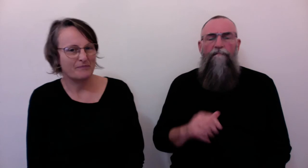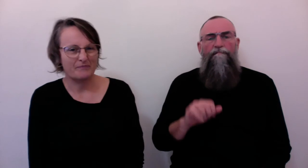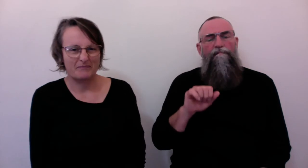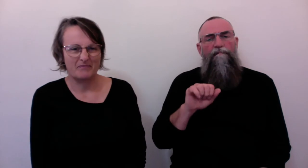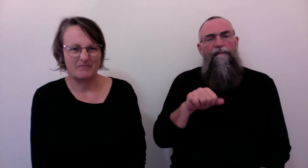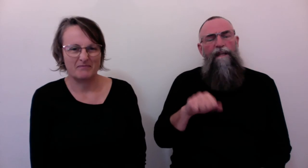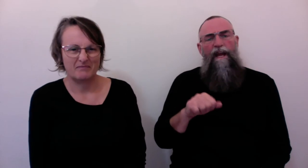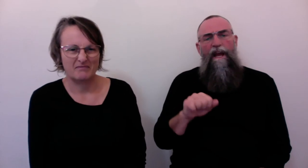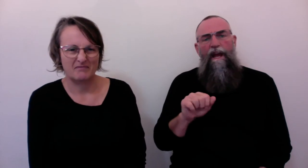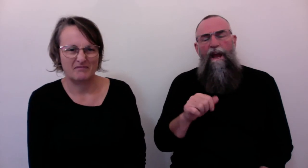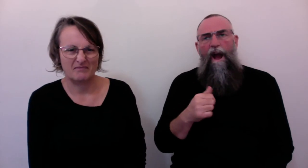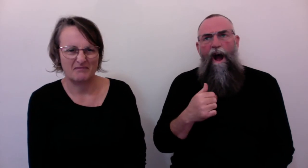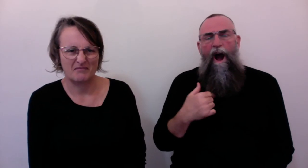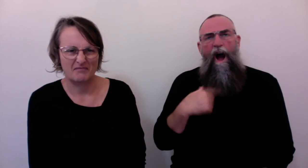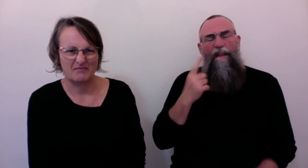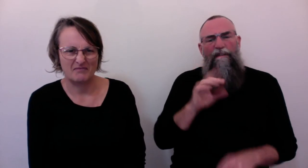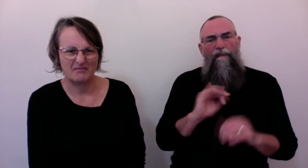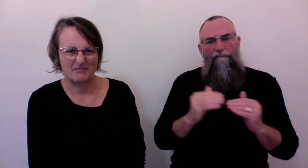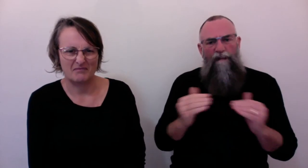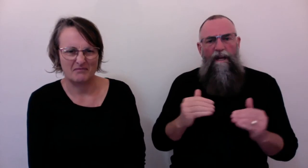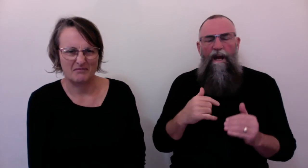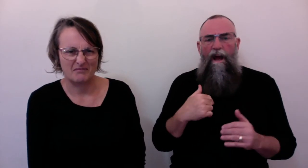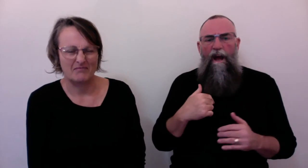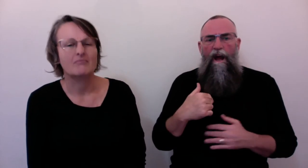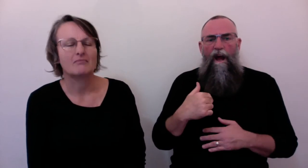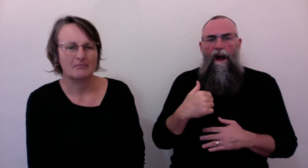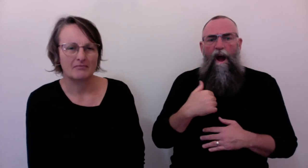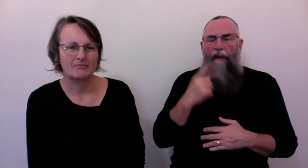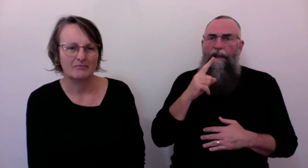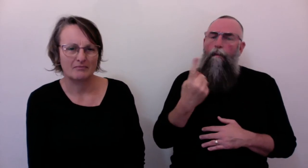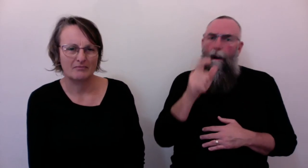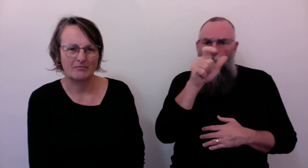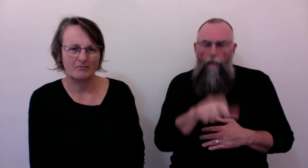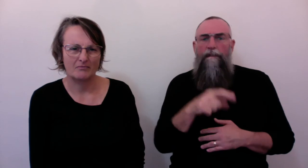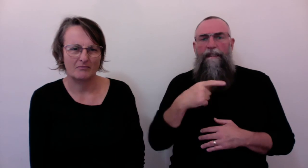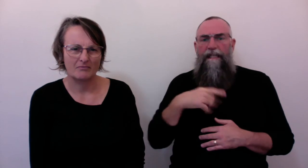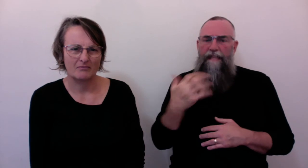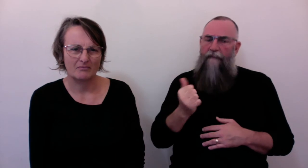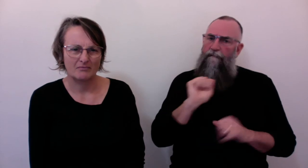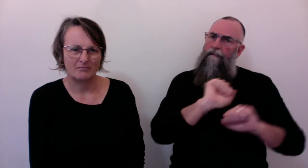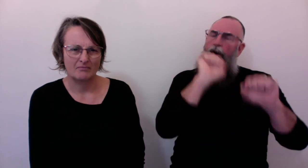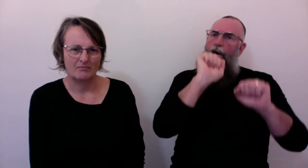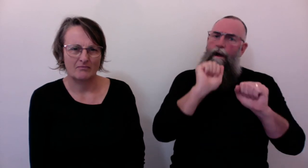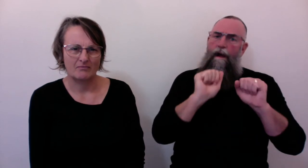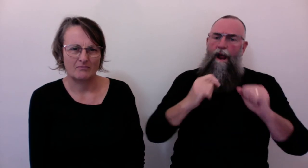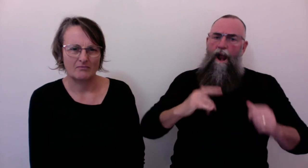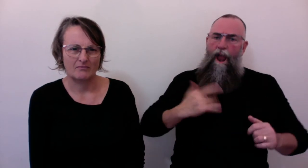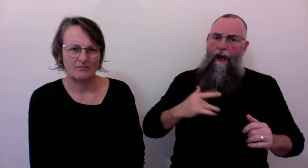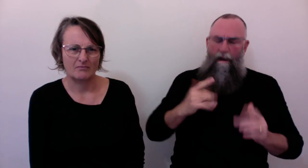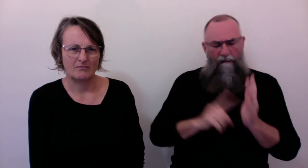experience of what it's like to go through being as a deaf person. What then about when- when people say, yeah, but they're acting, they're just playing the